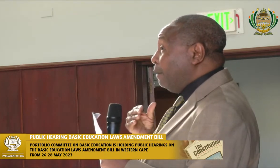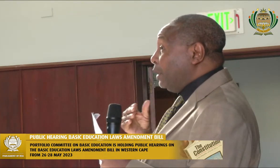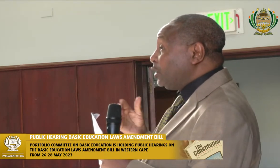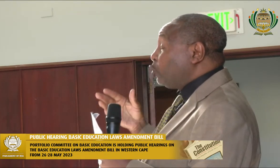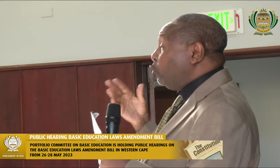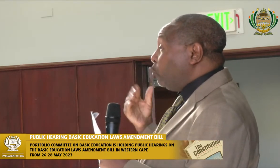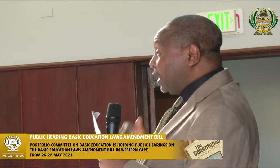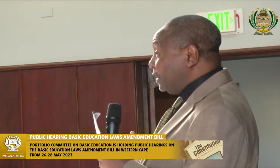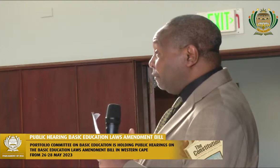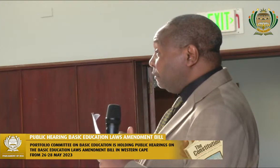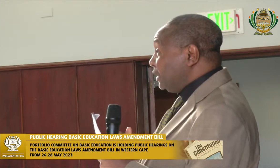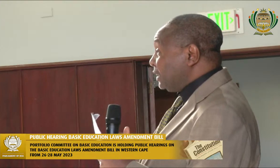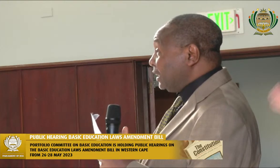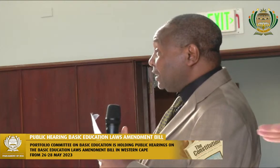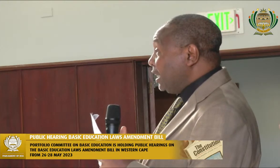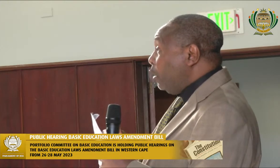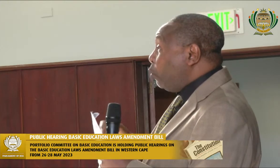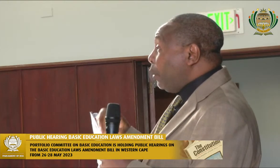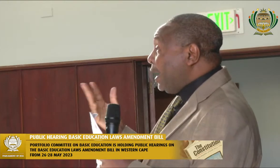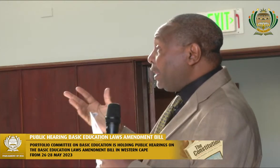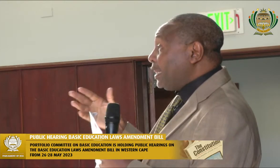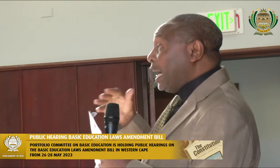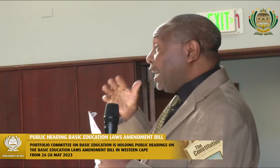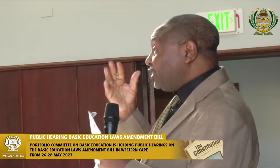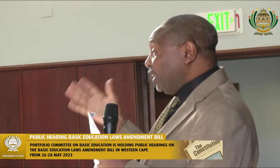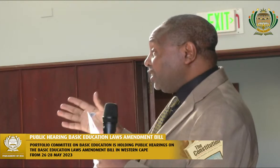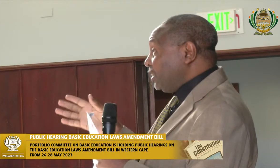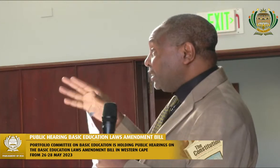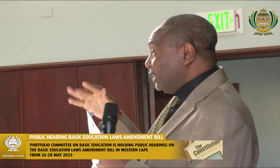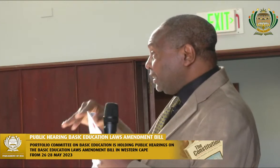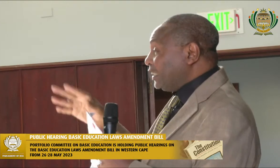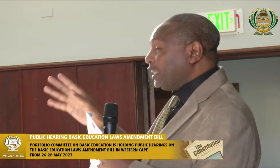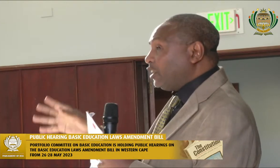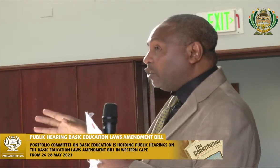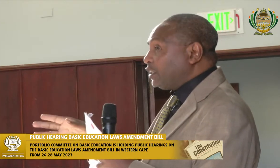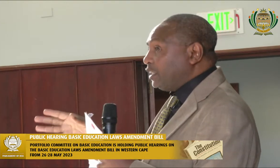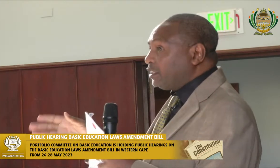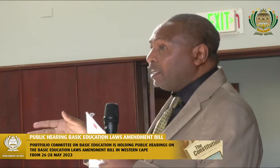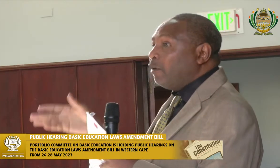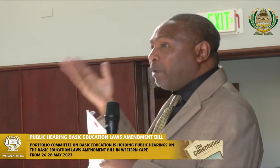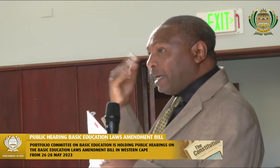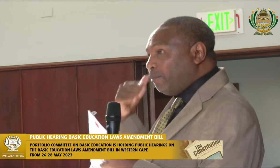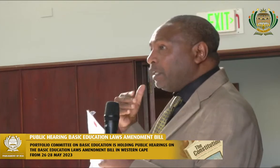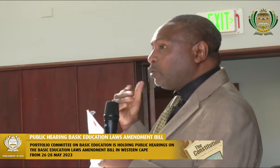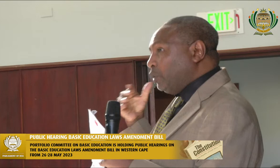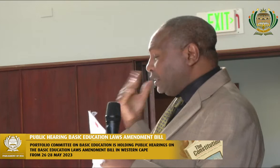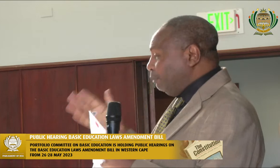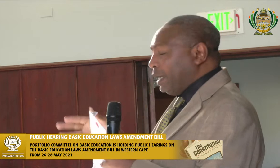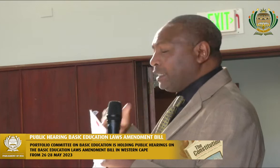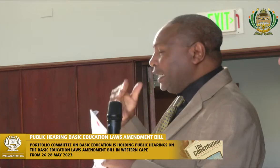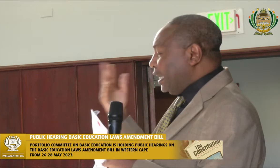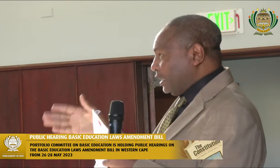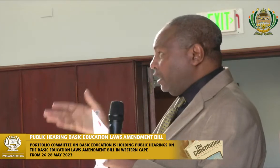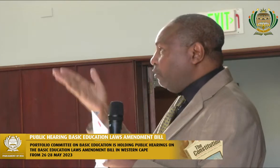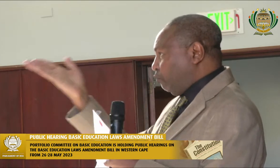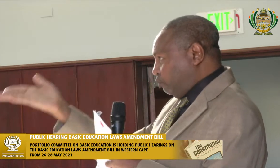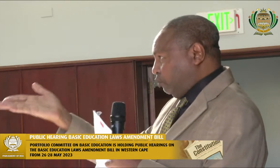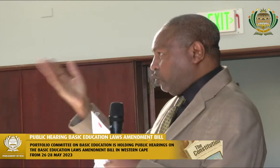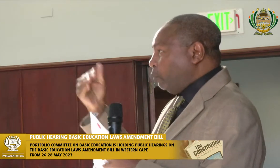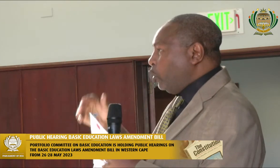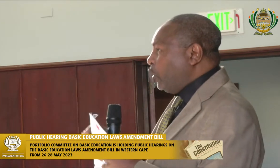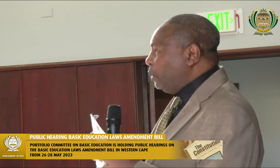asking Parliament to look at the 56. Where there are changes in certain clauses, Parliament will debate and